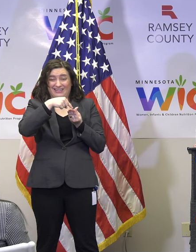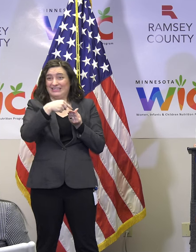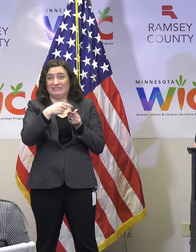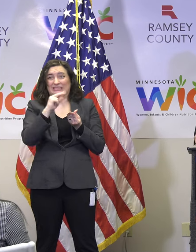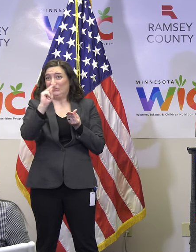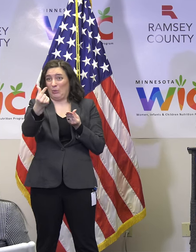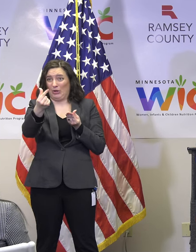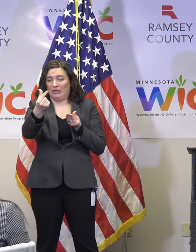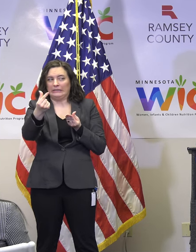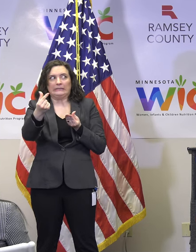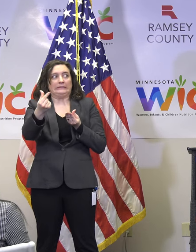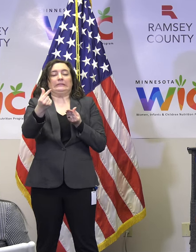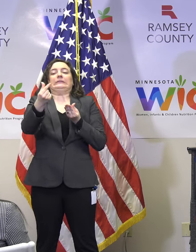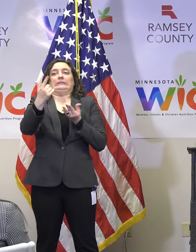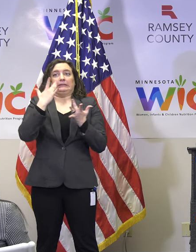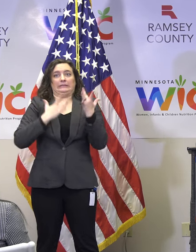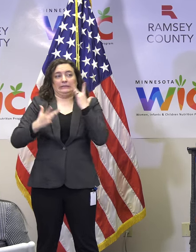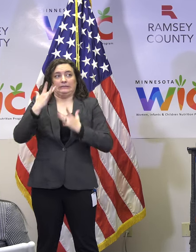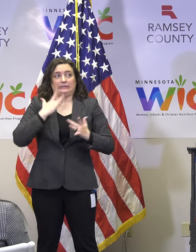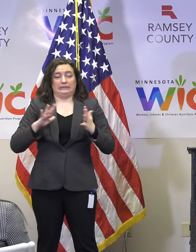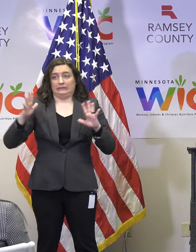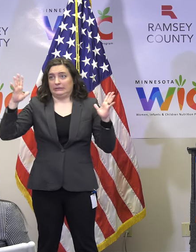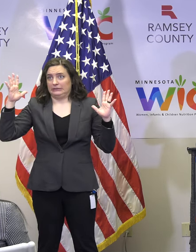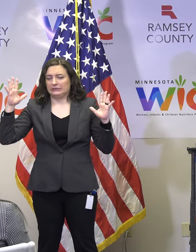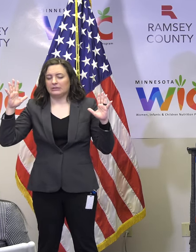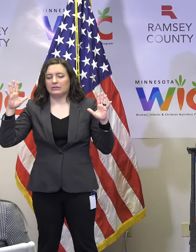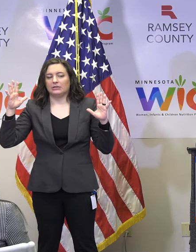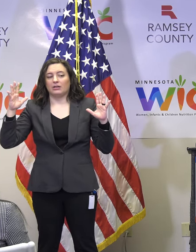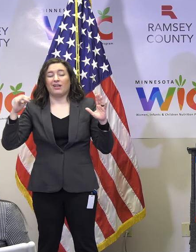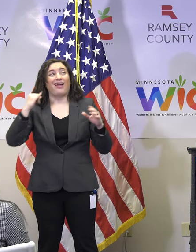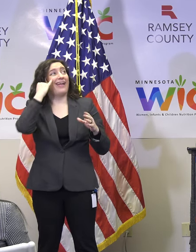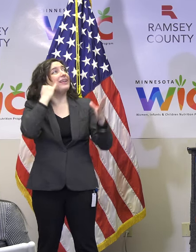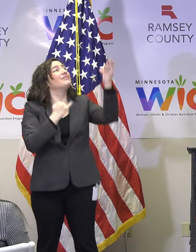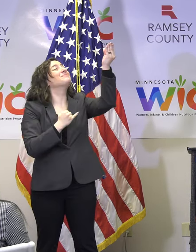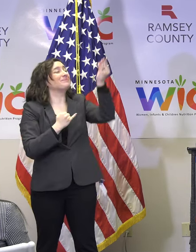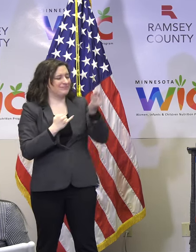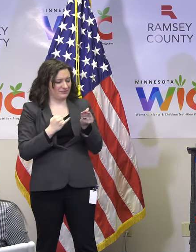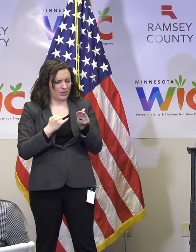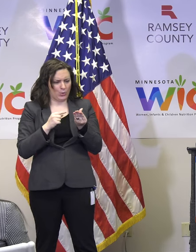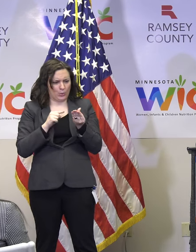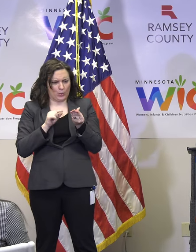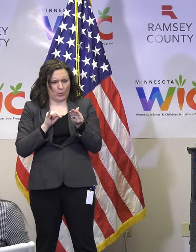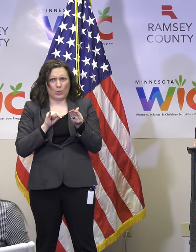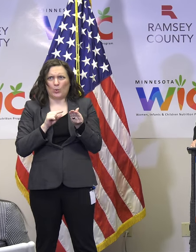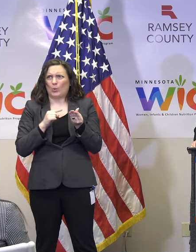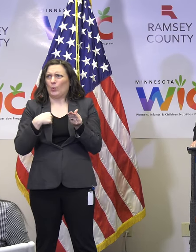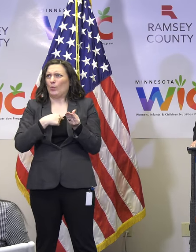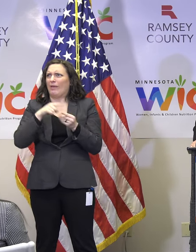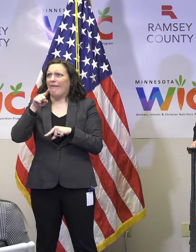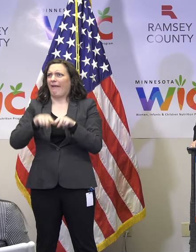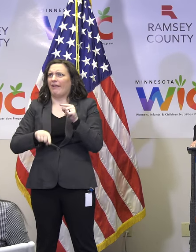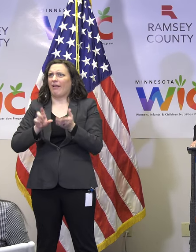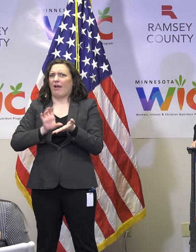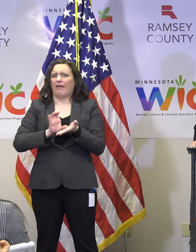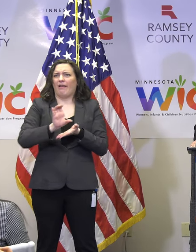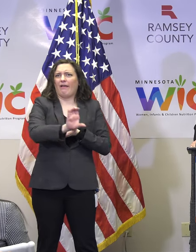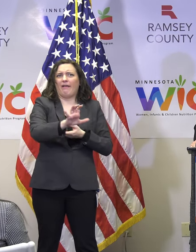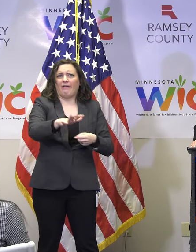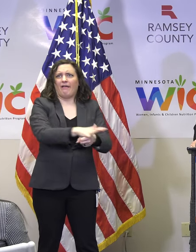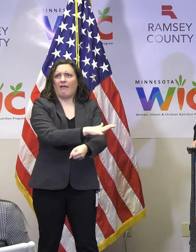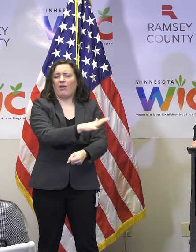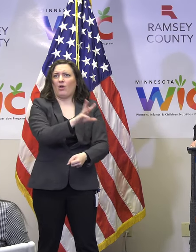scramble a little bit. And if it's not a number that allows WIC to be fully funded, then the message gets sent to the